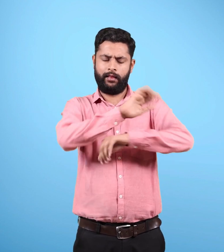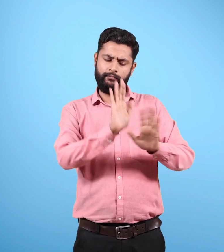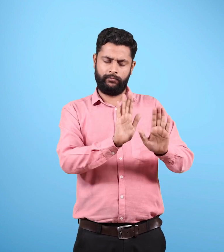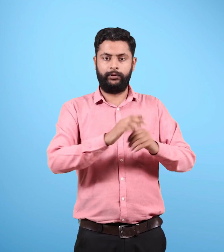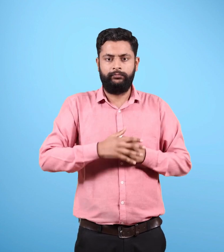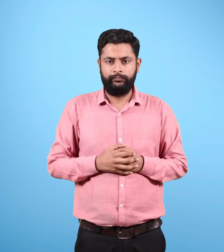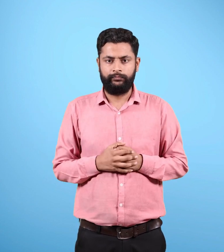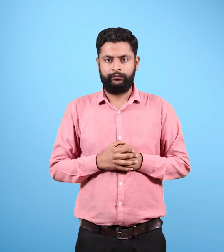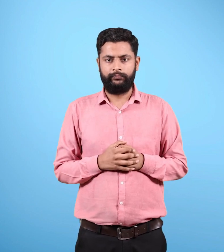day.